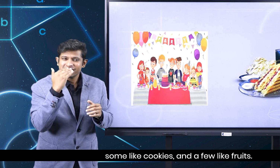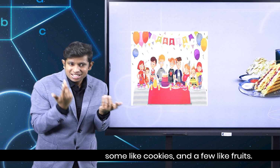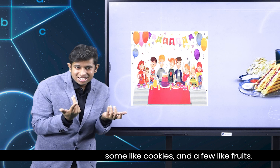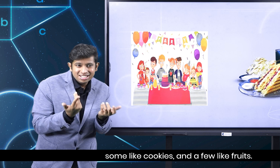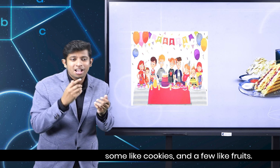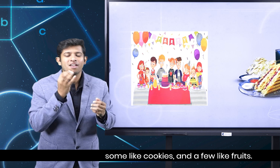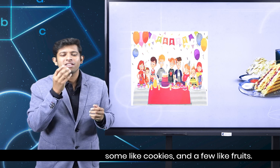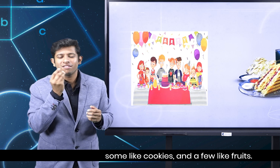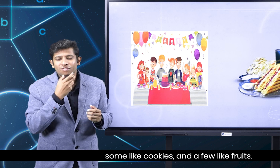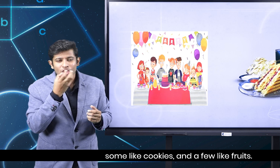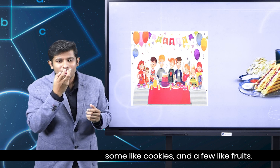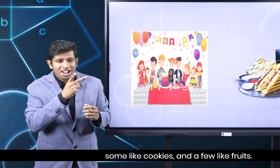fruits.